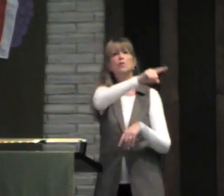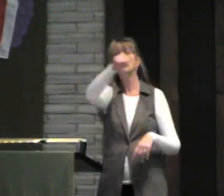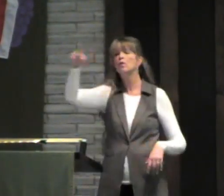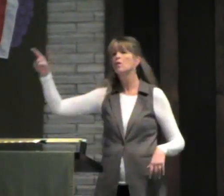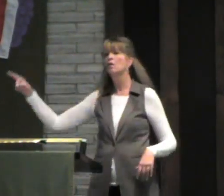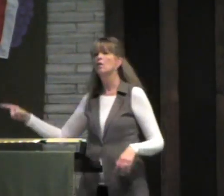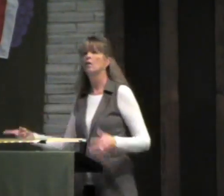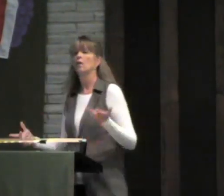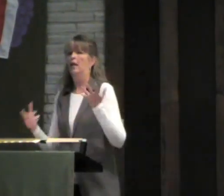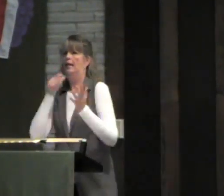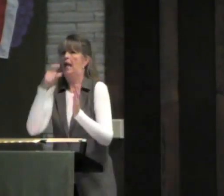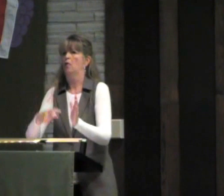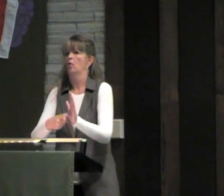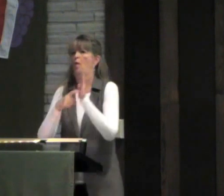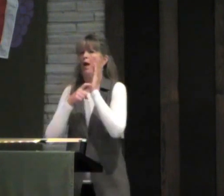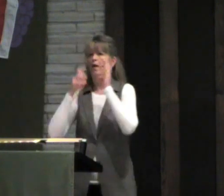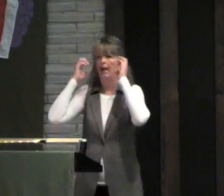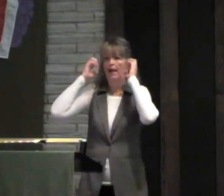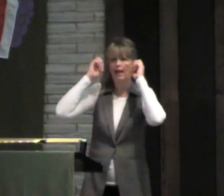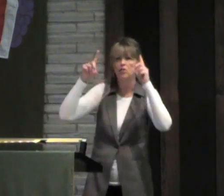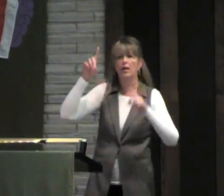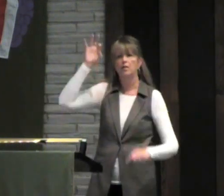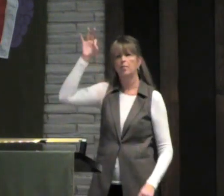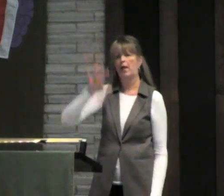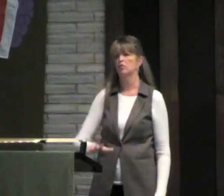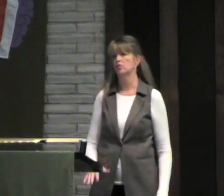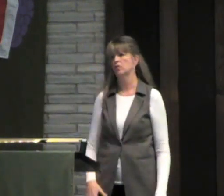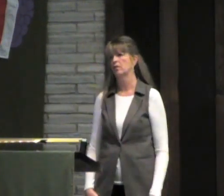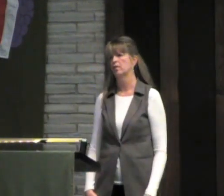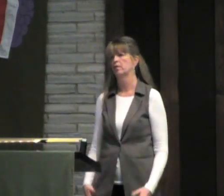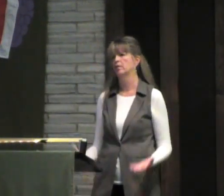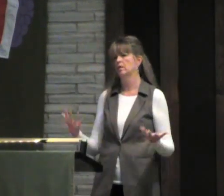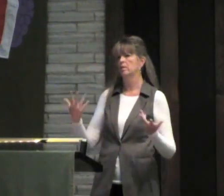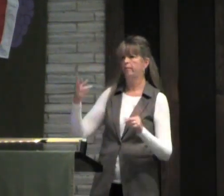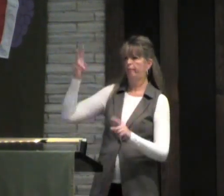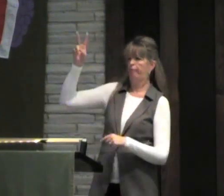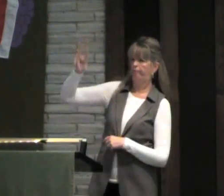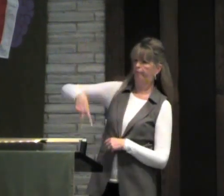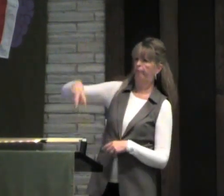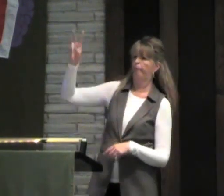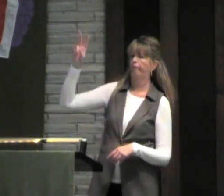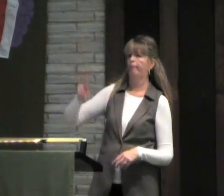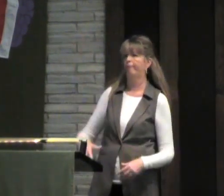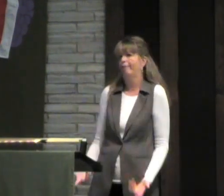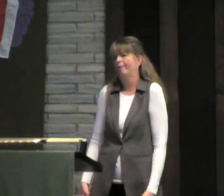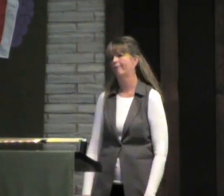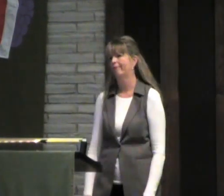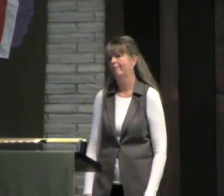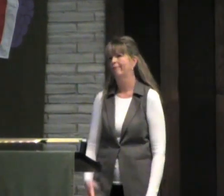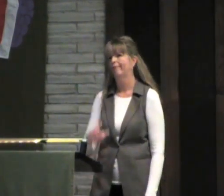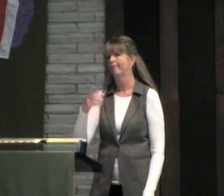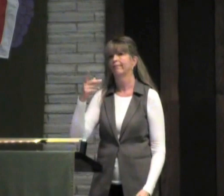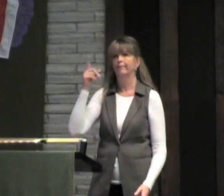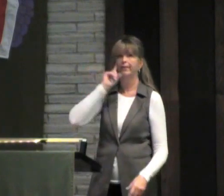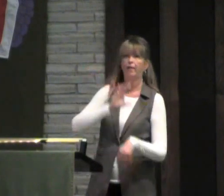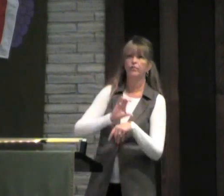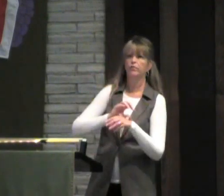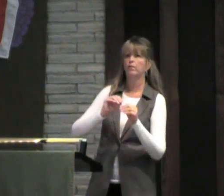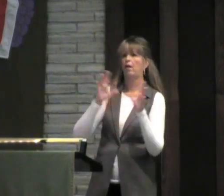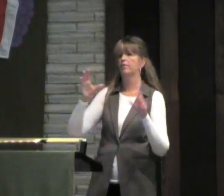Because, you know, all these churches out here don't require, you know, education. They would look down on that.